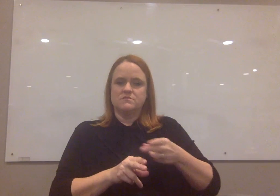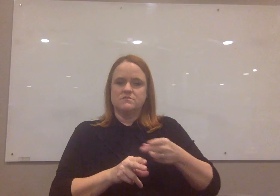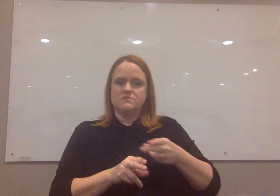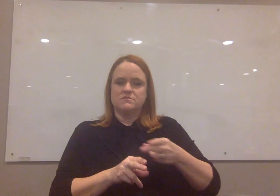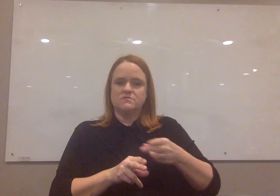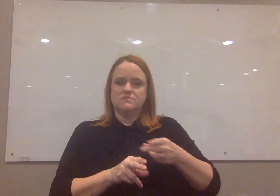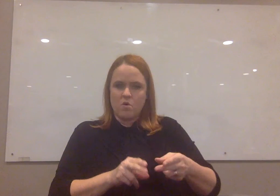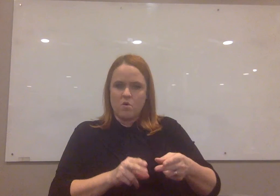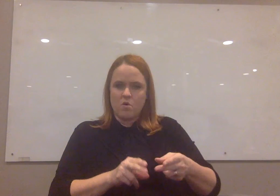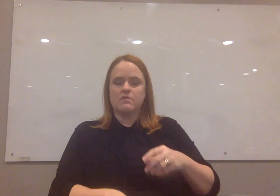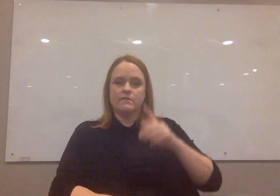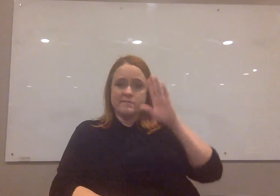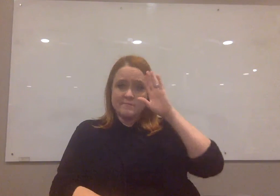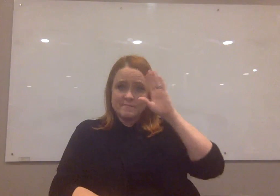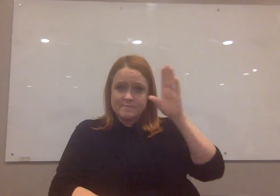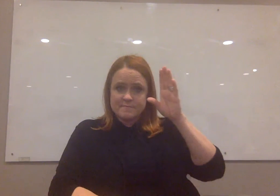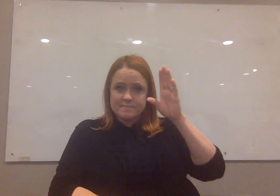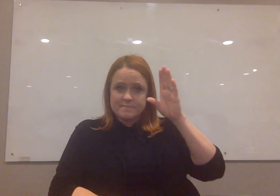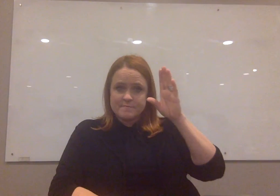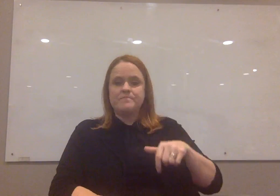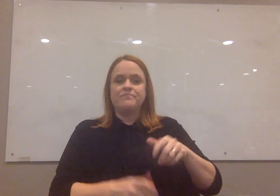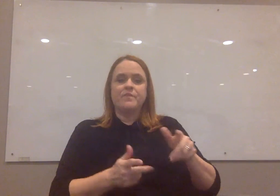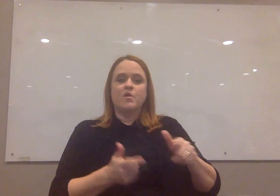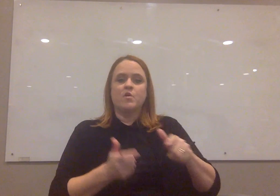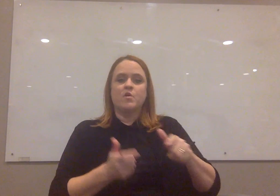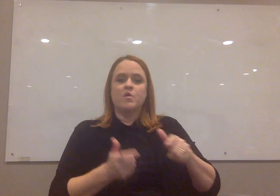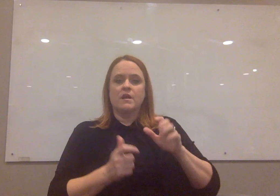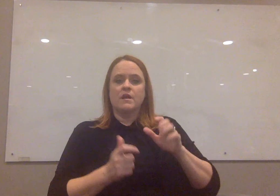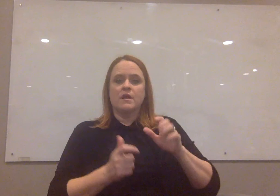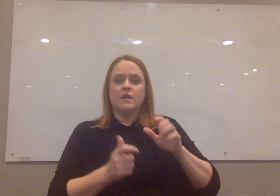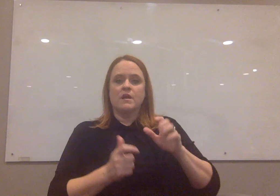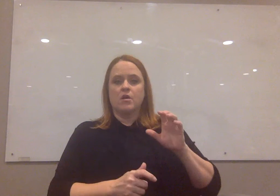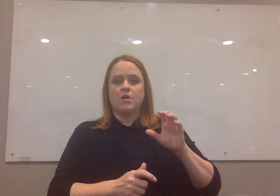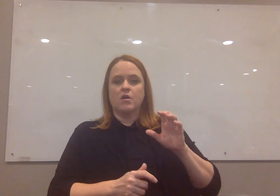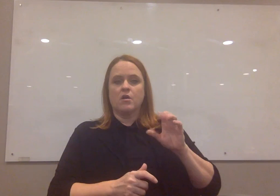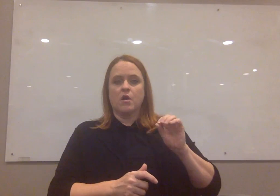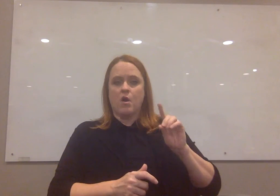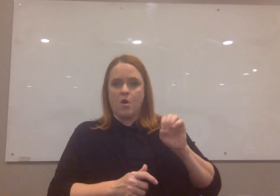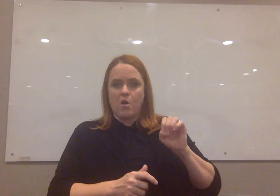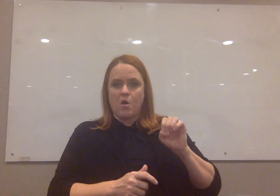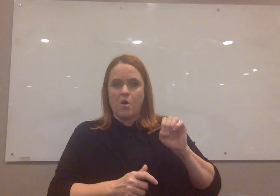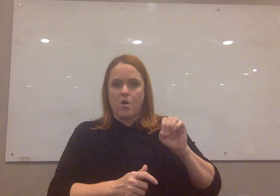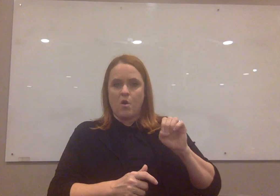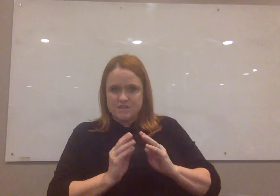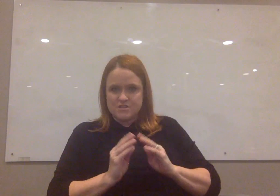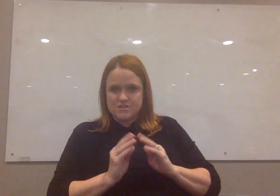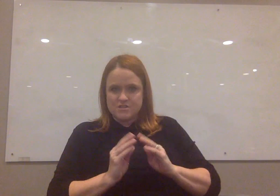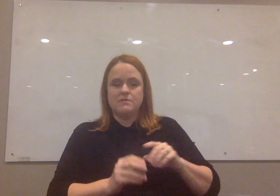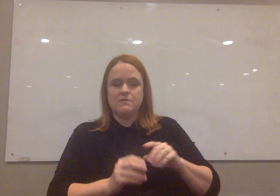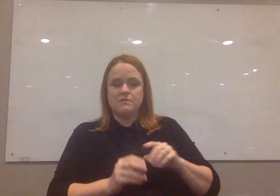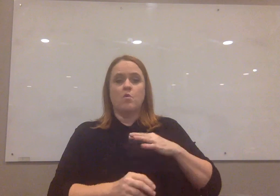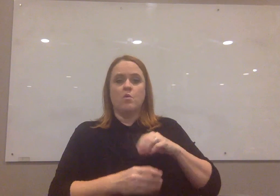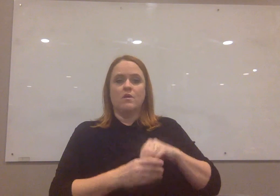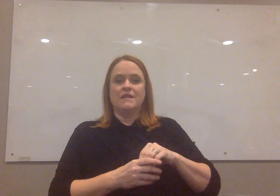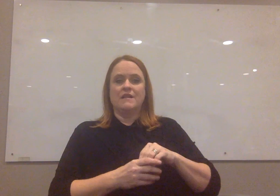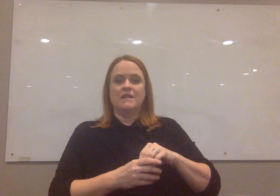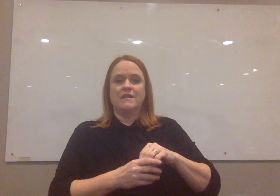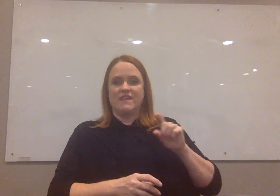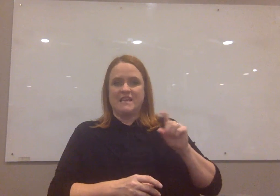hey, here's a quick code session, or here's something cool in Phoenix, to Yeah. kind of cater